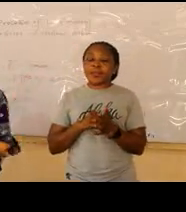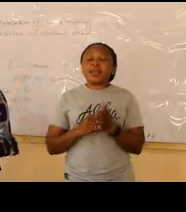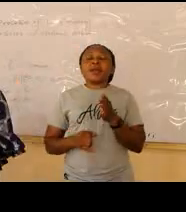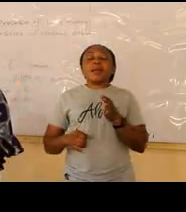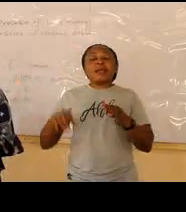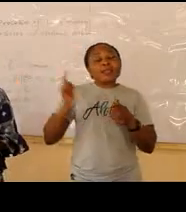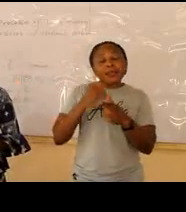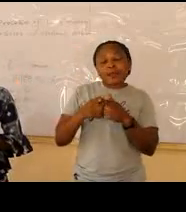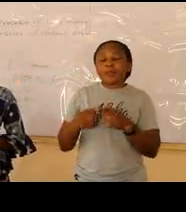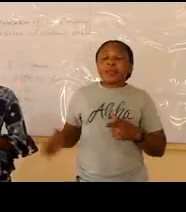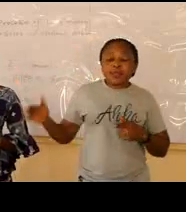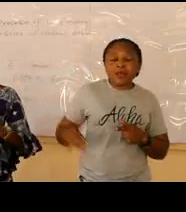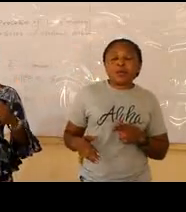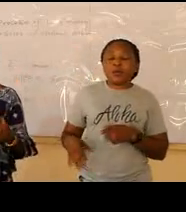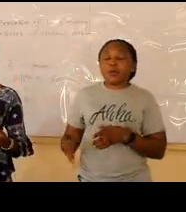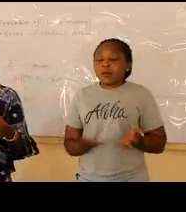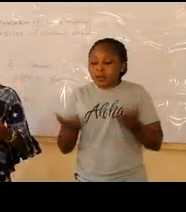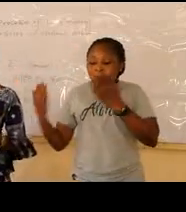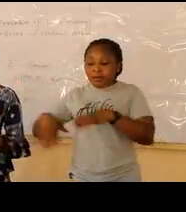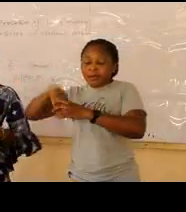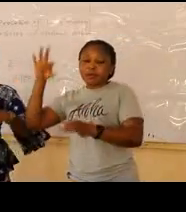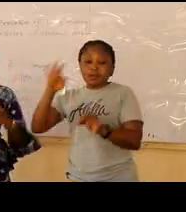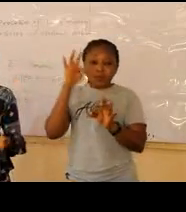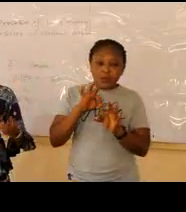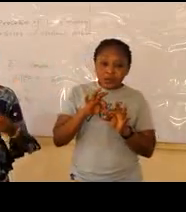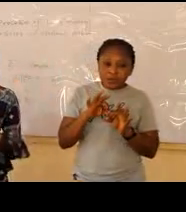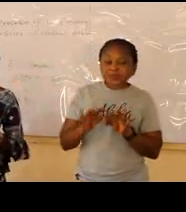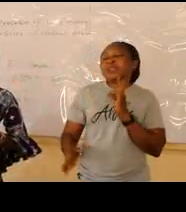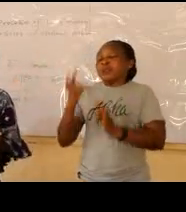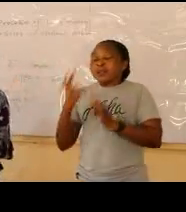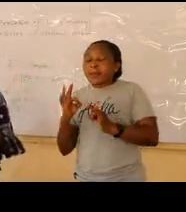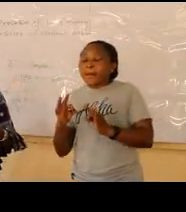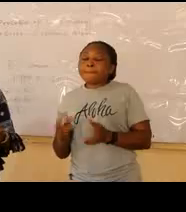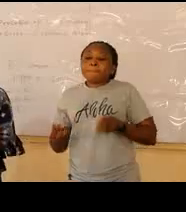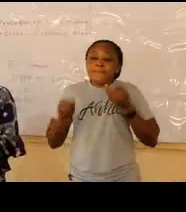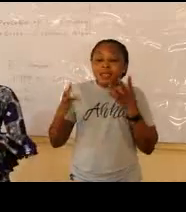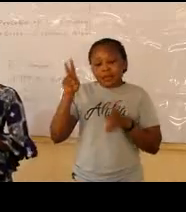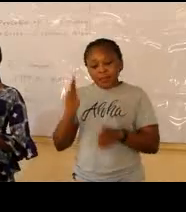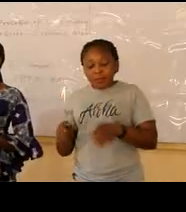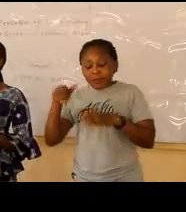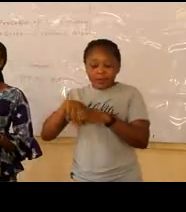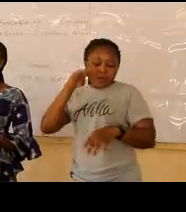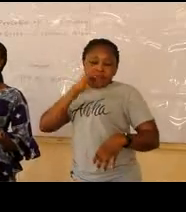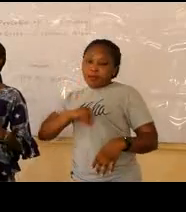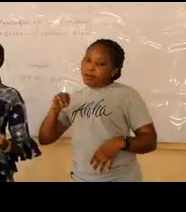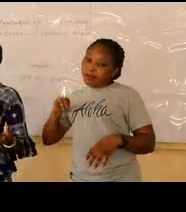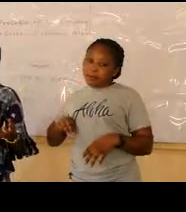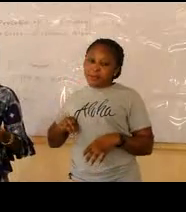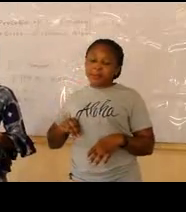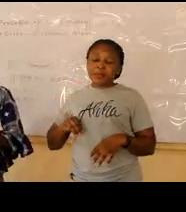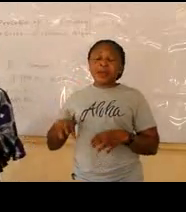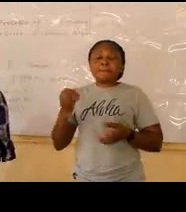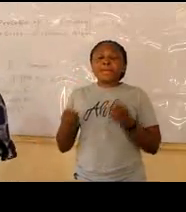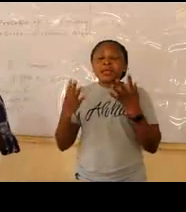the house admits that, okay, the bill should be taken to the next stage, the bill will